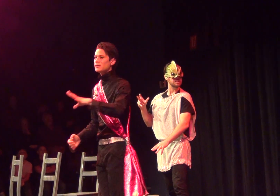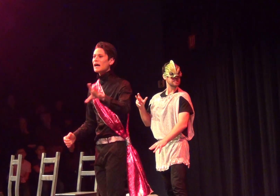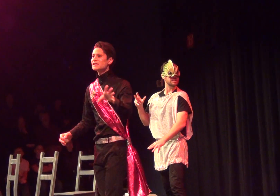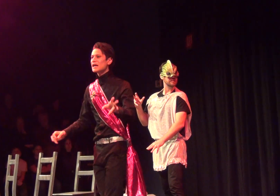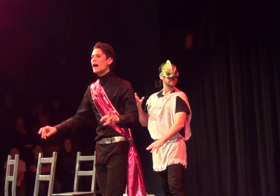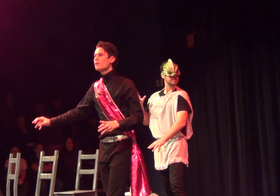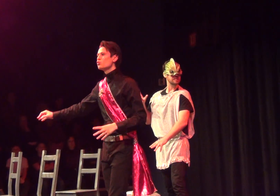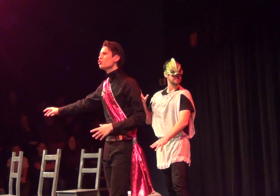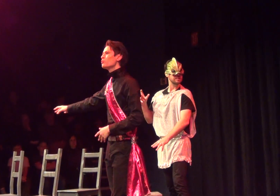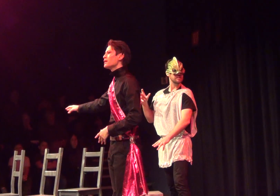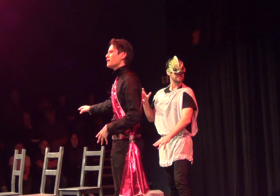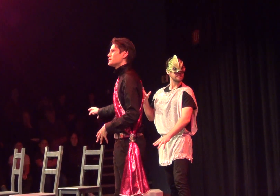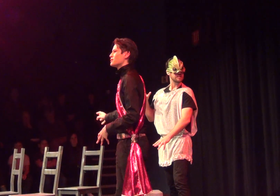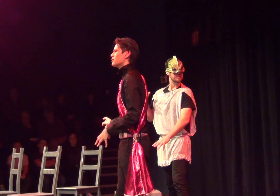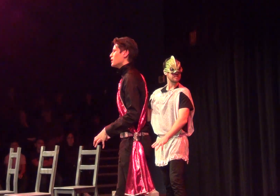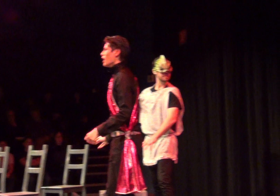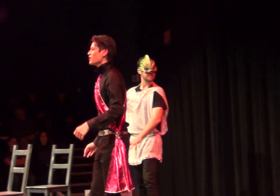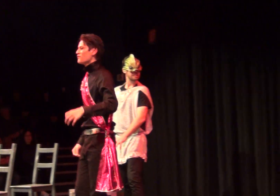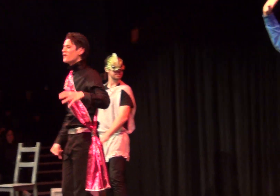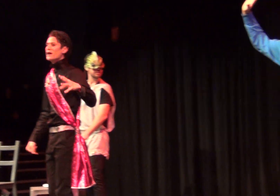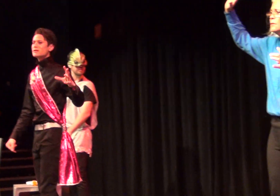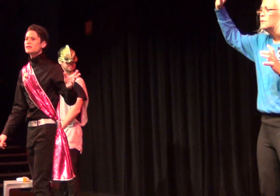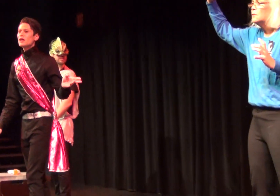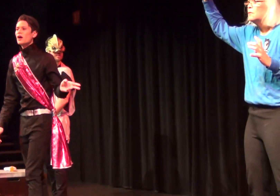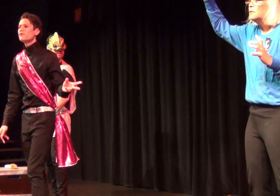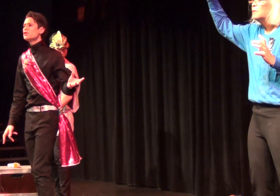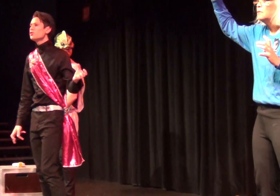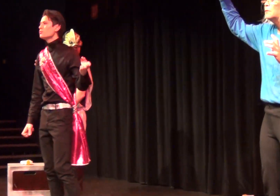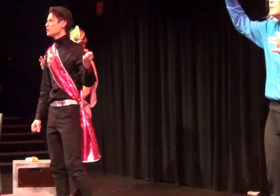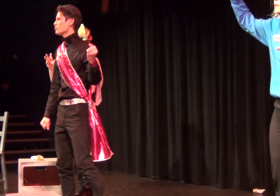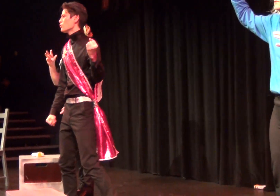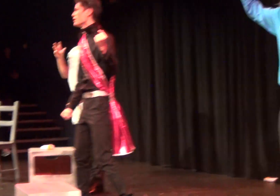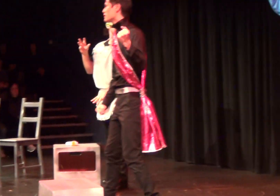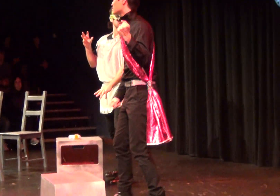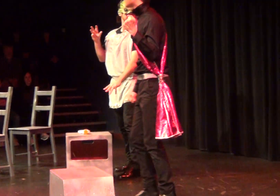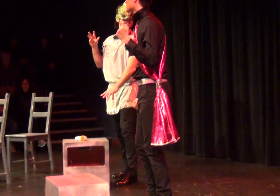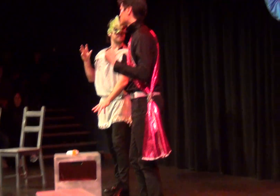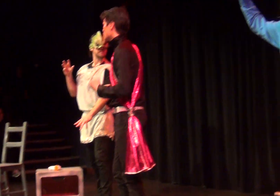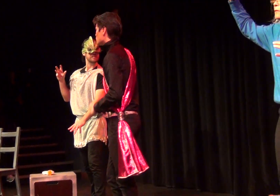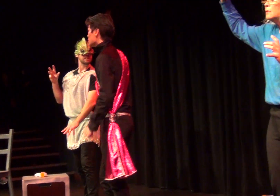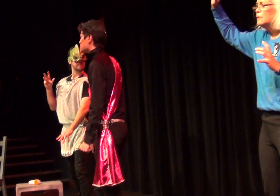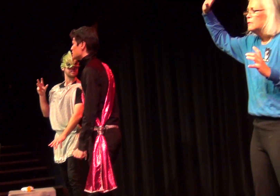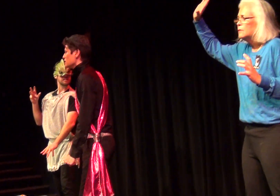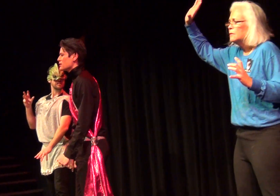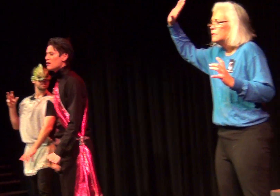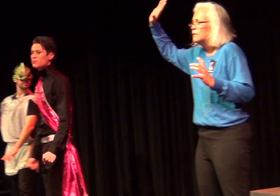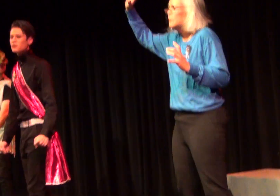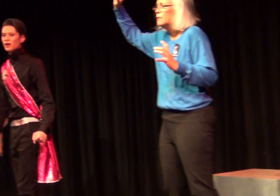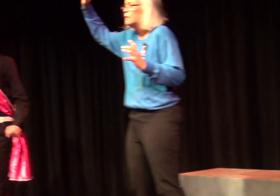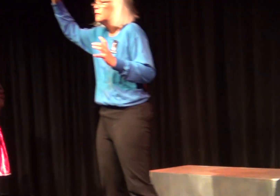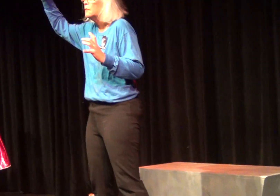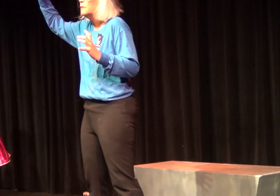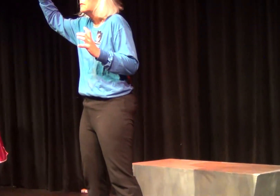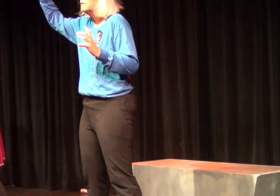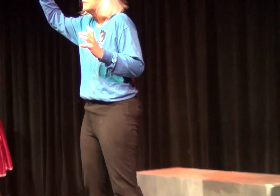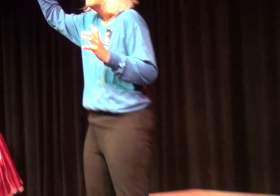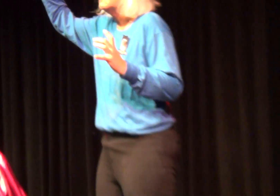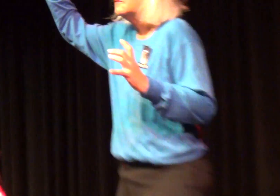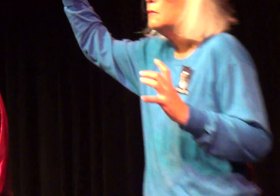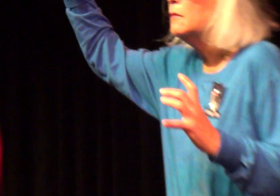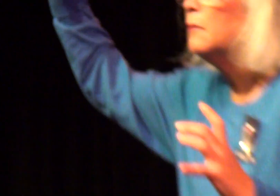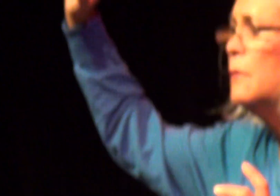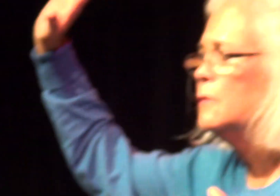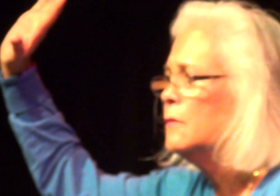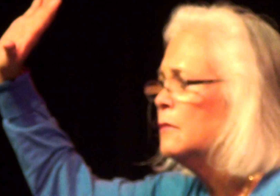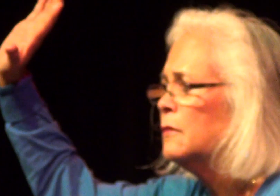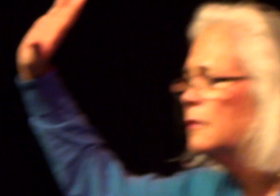But in that time, ruminate on the fate of the human race. We see them, the lust they have for